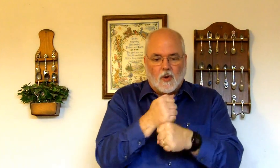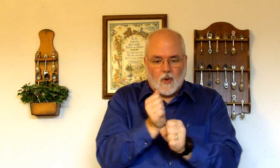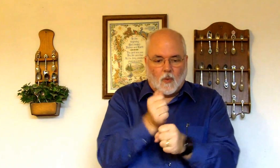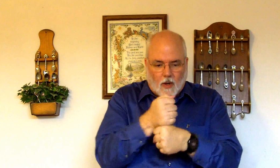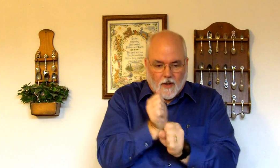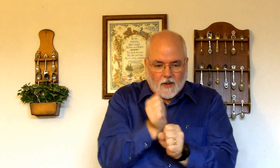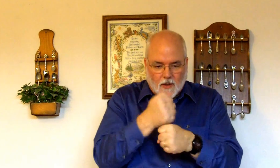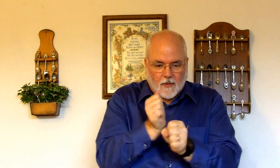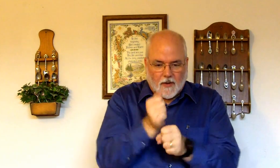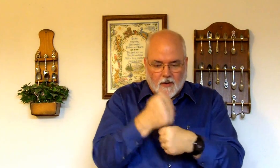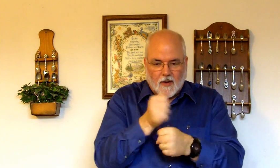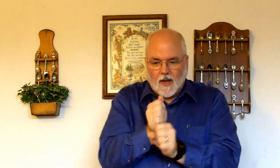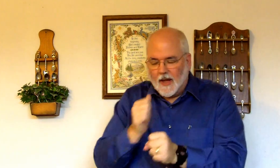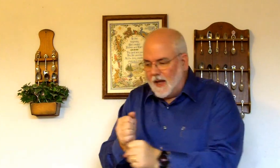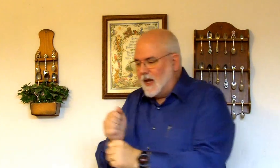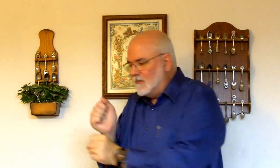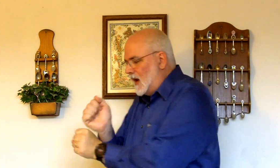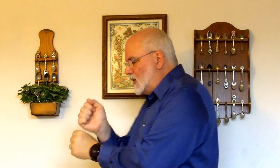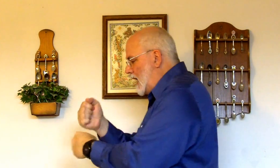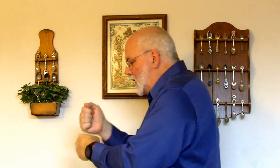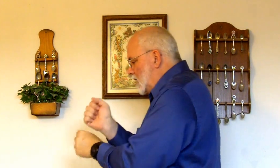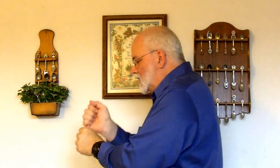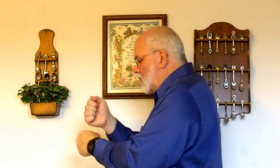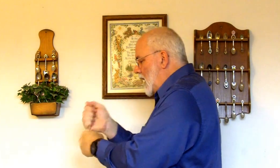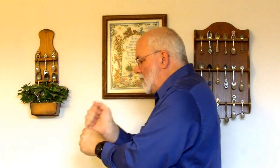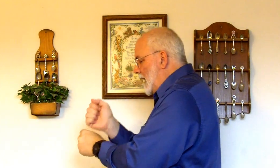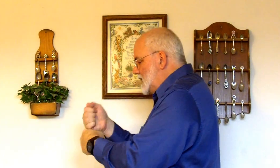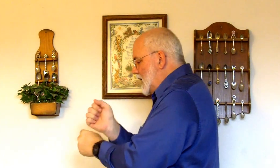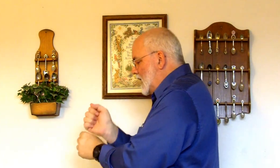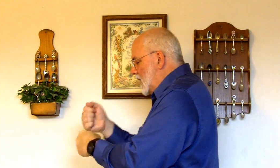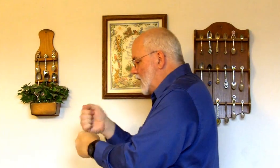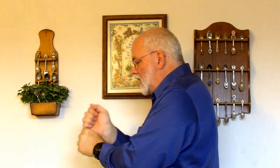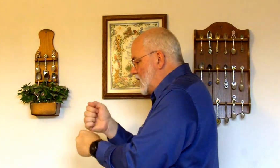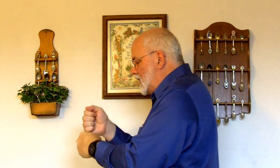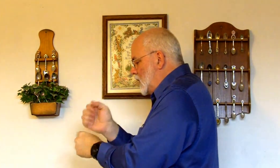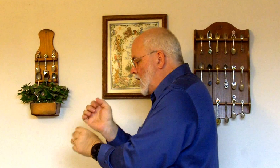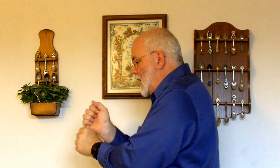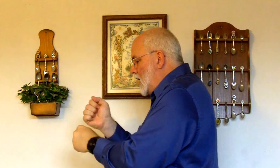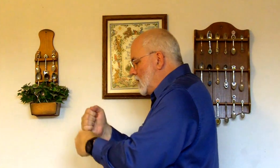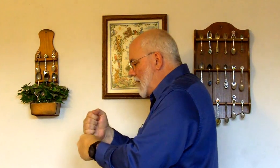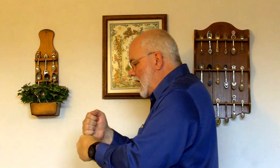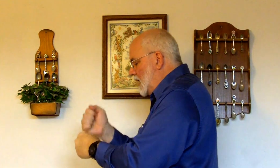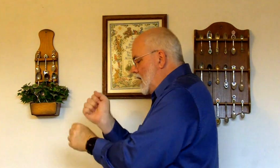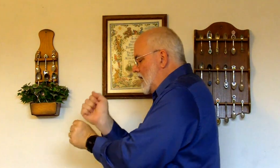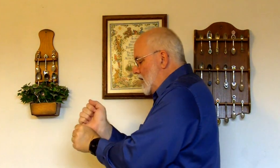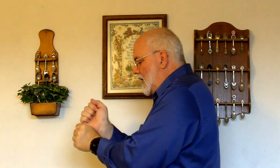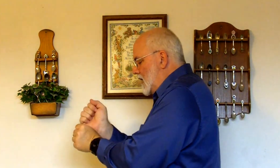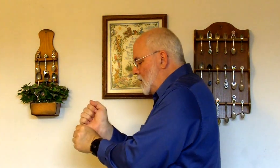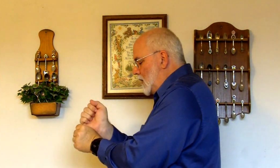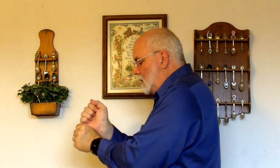you're working on something. And I'm not sure how to describe that sign other than just to do it. Make. You kind of come with your